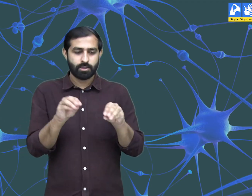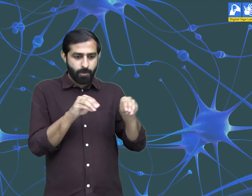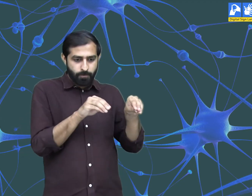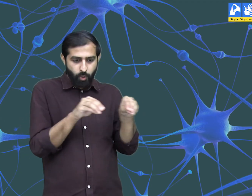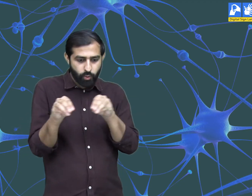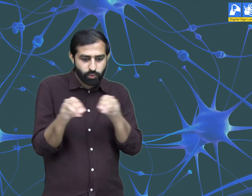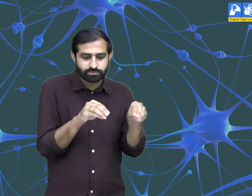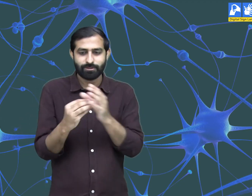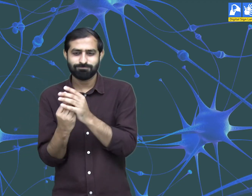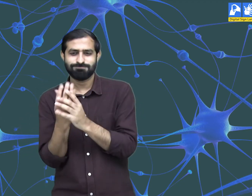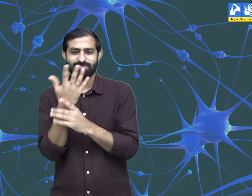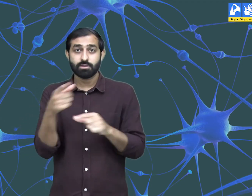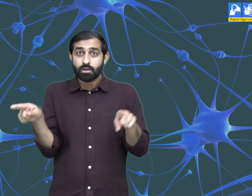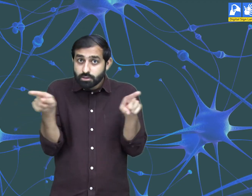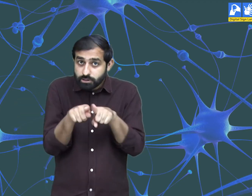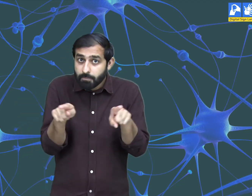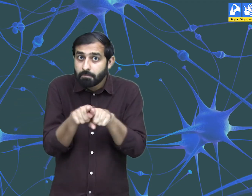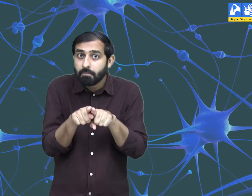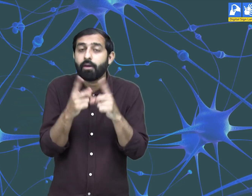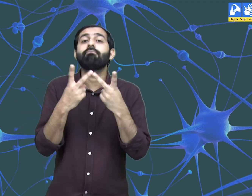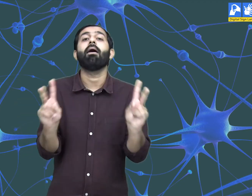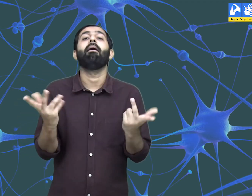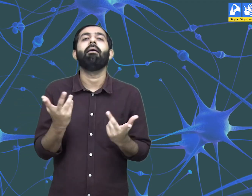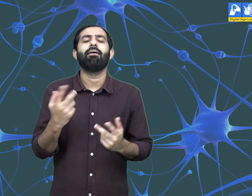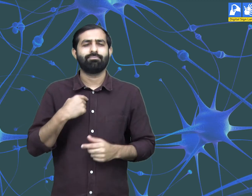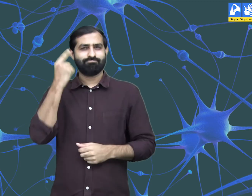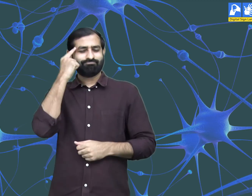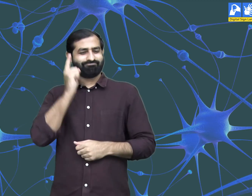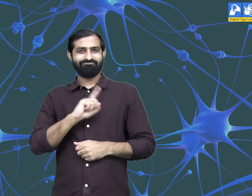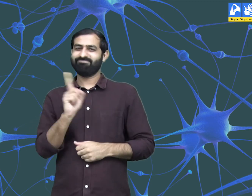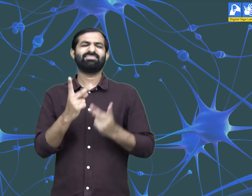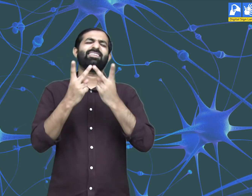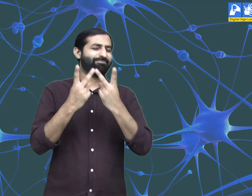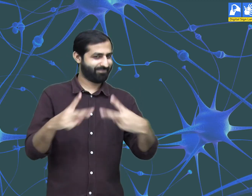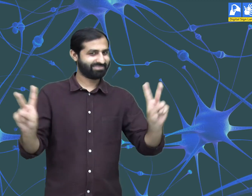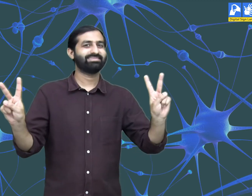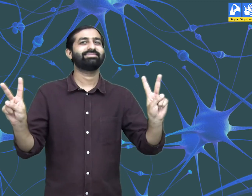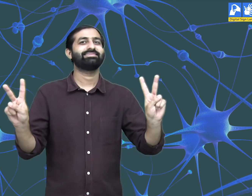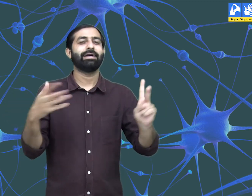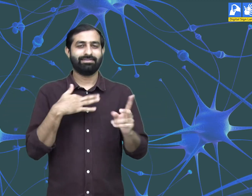But we must understand that all movement is not related to growth.